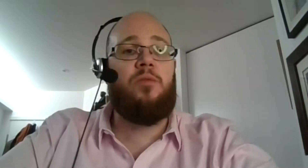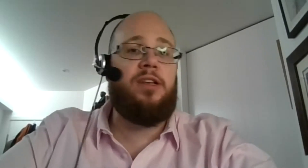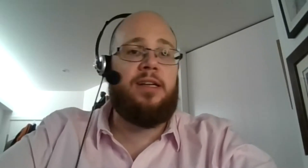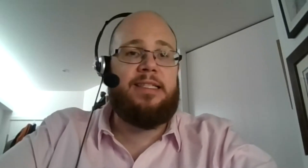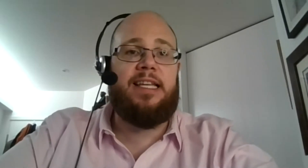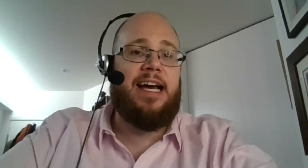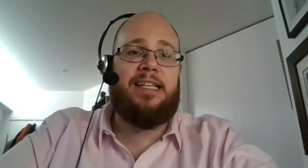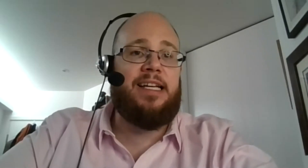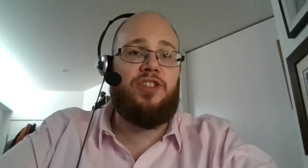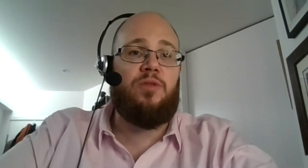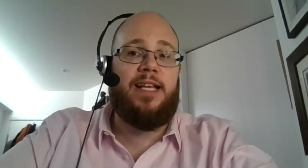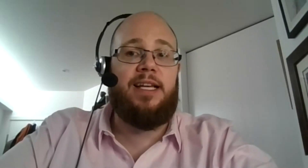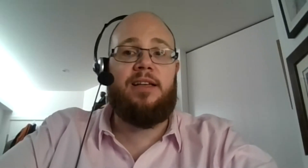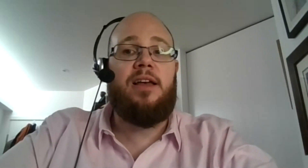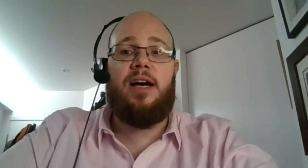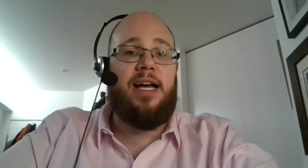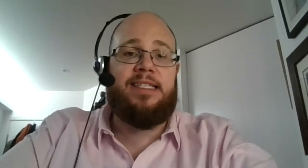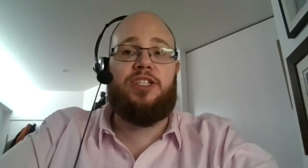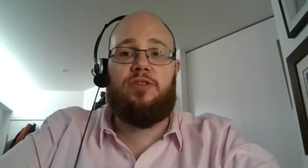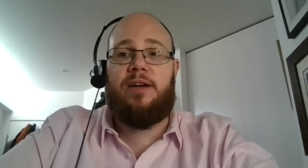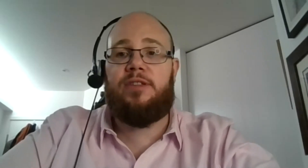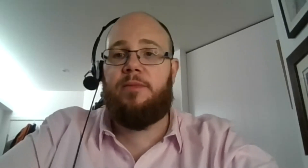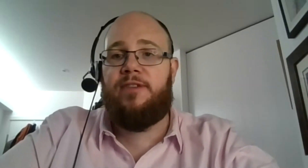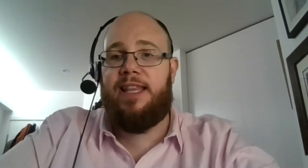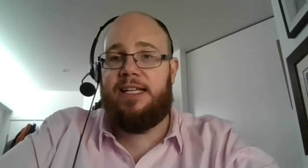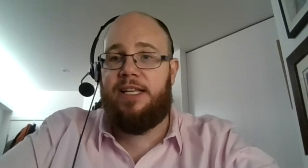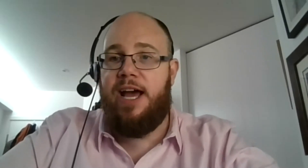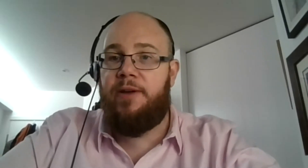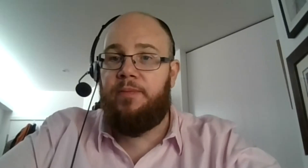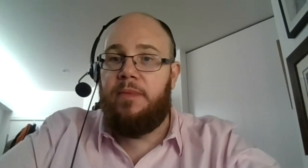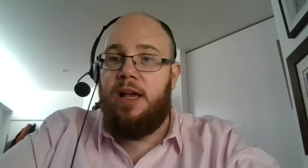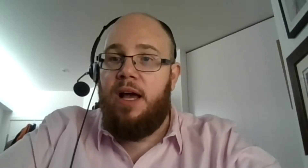wouldn't consider that essential wedding, essential travel. So I'm afraid that's a no.